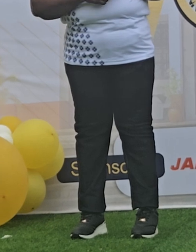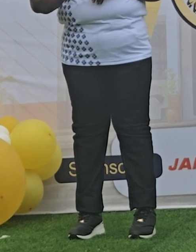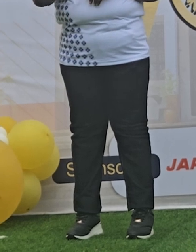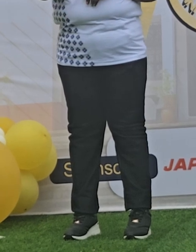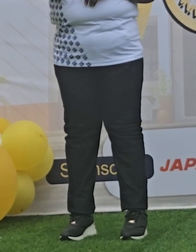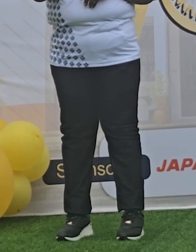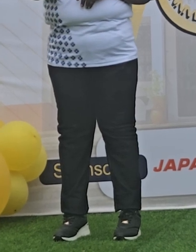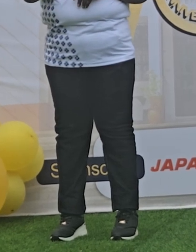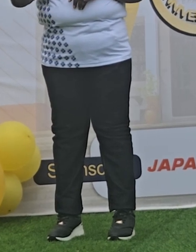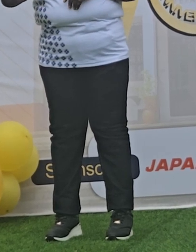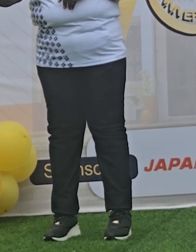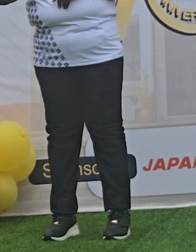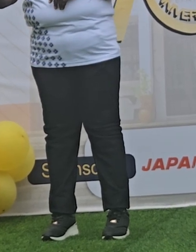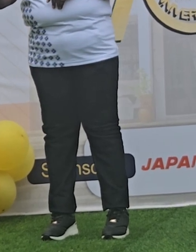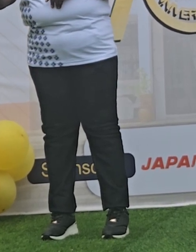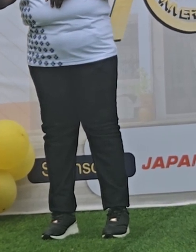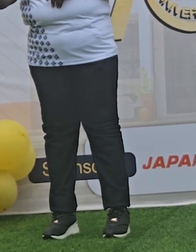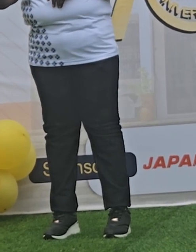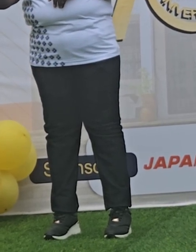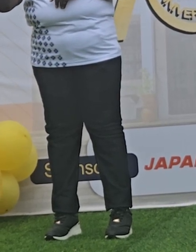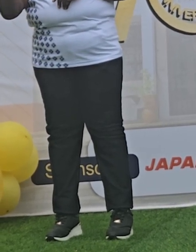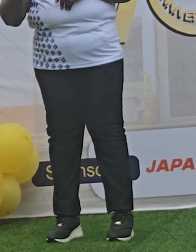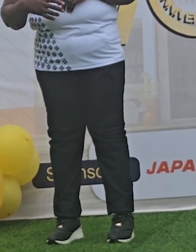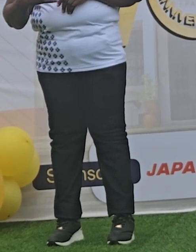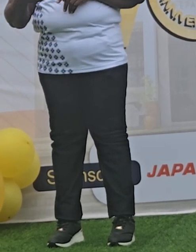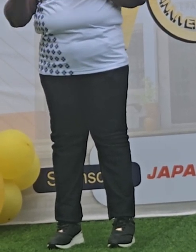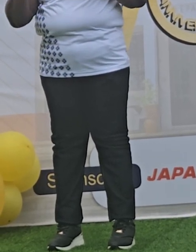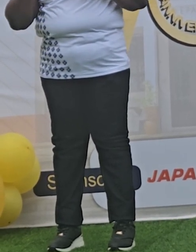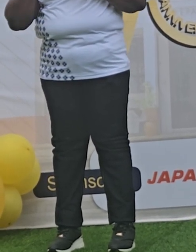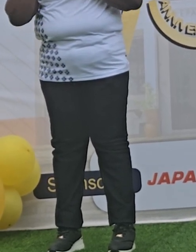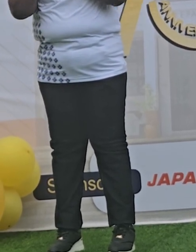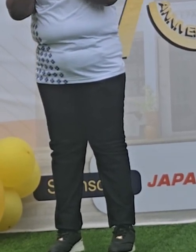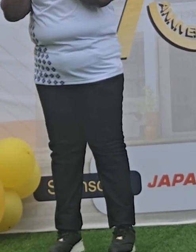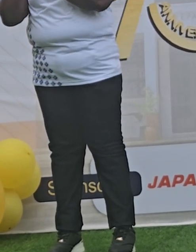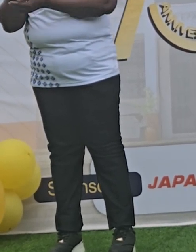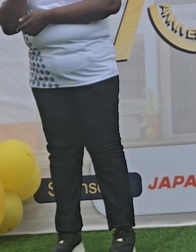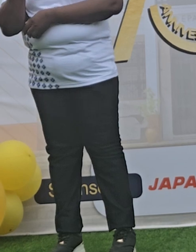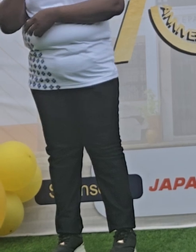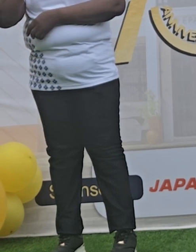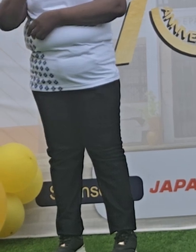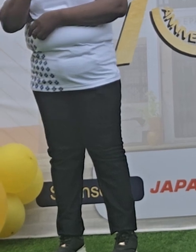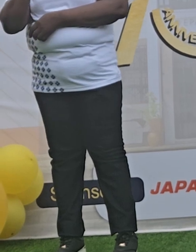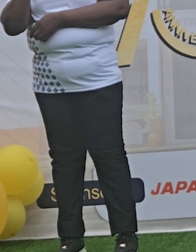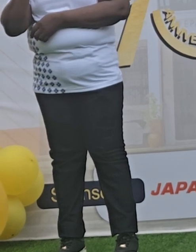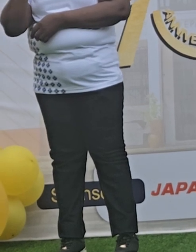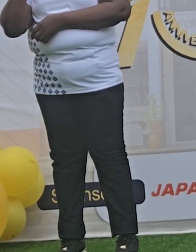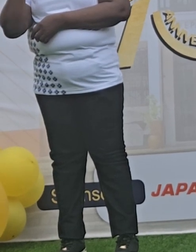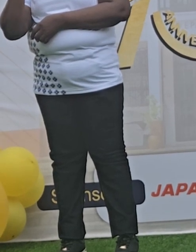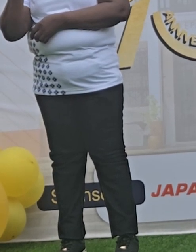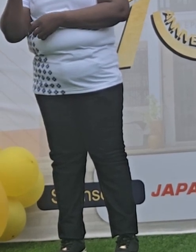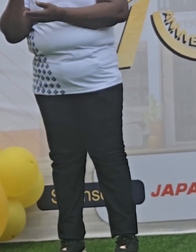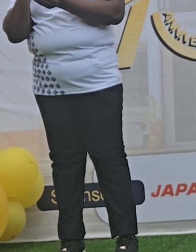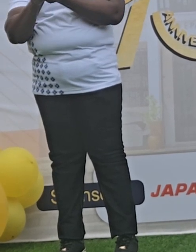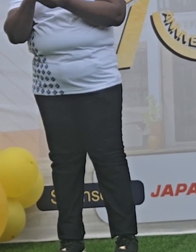1958 thereabout, when the junior lecturers, the two,